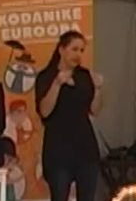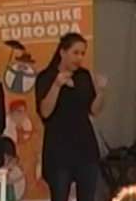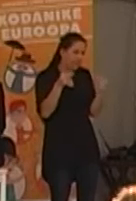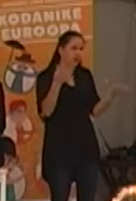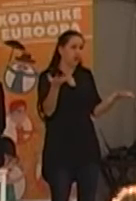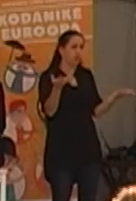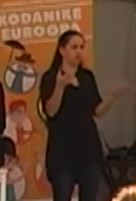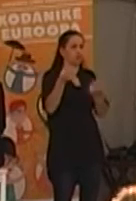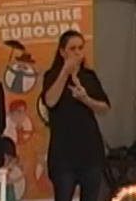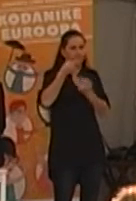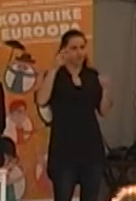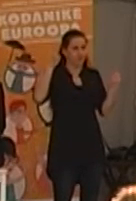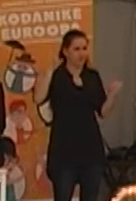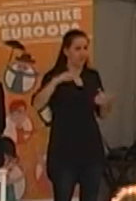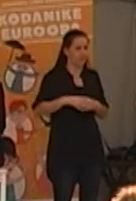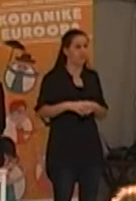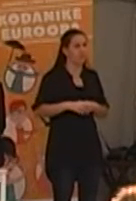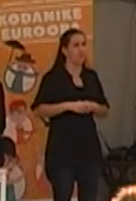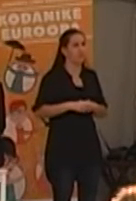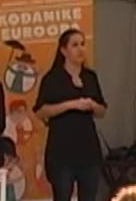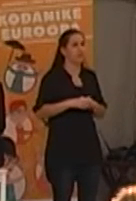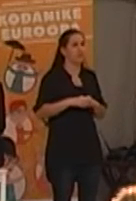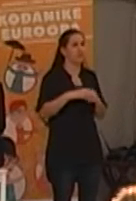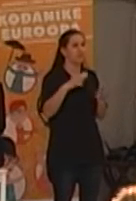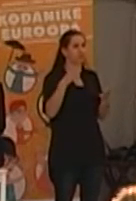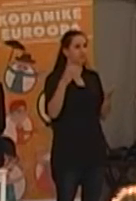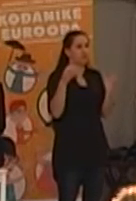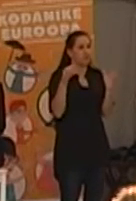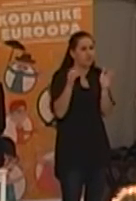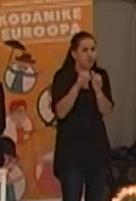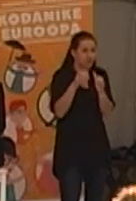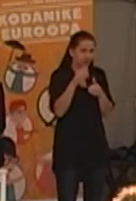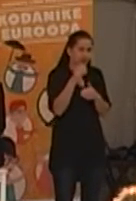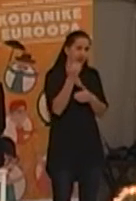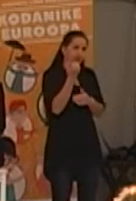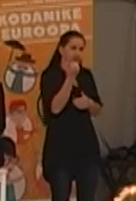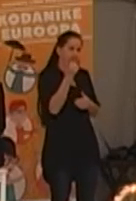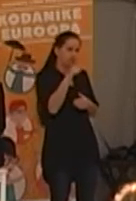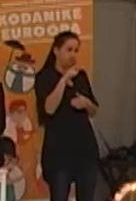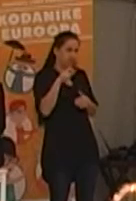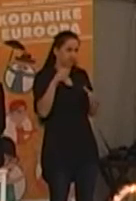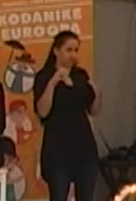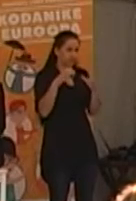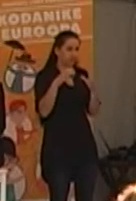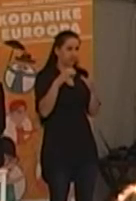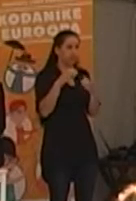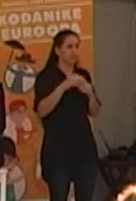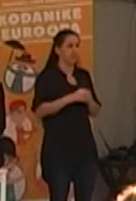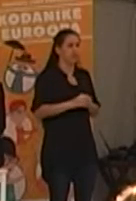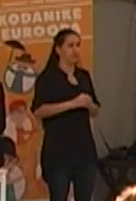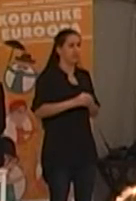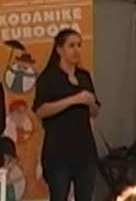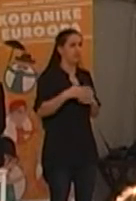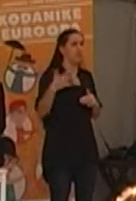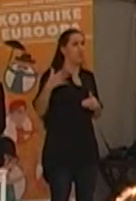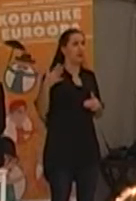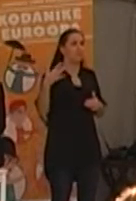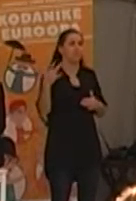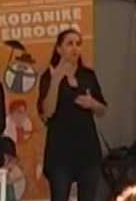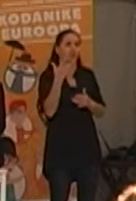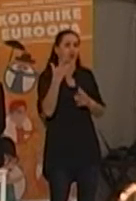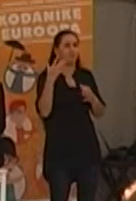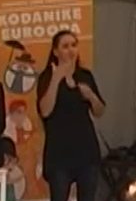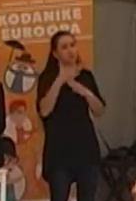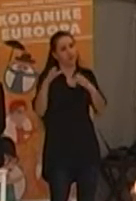a forceful yet small minority of right-wing parties in the region that has found its